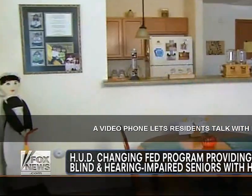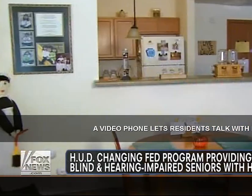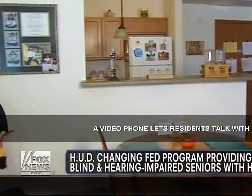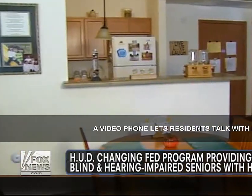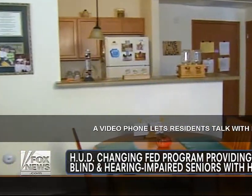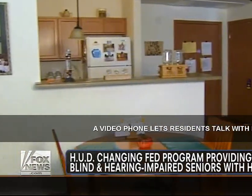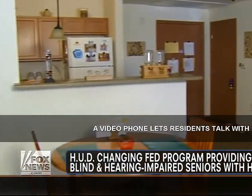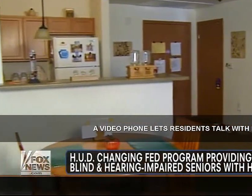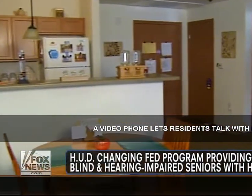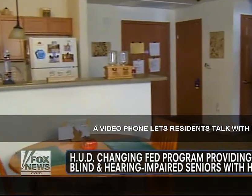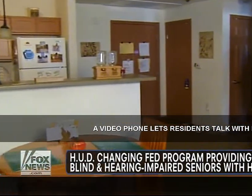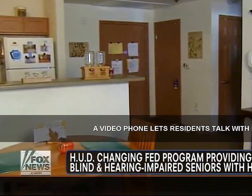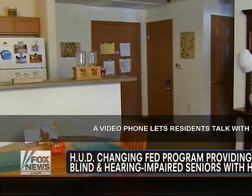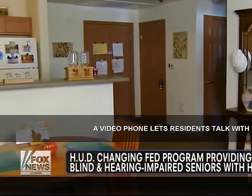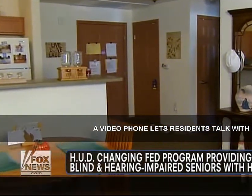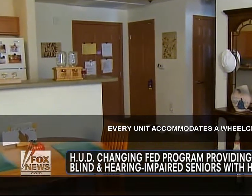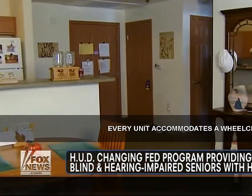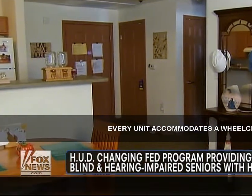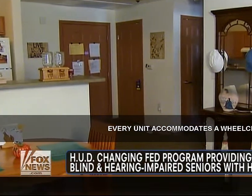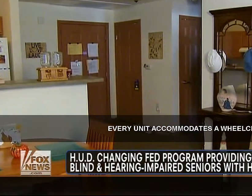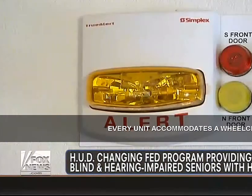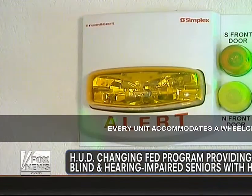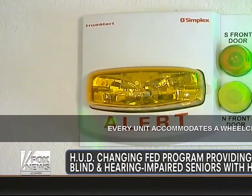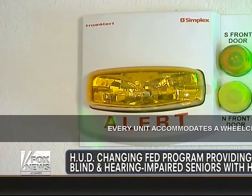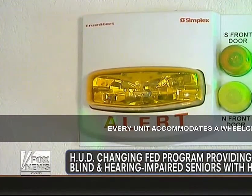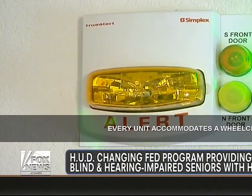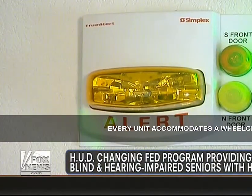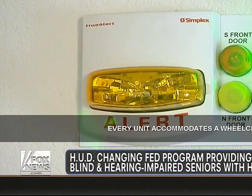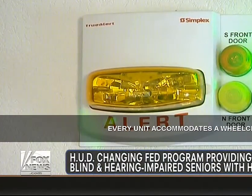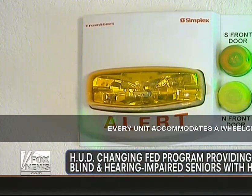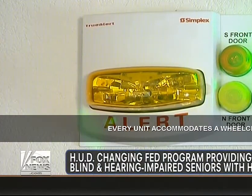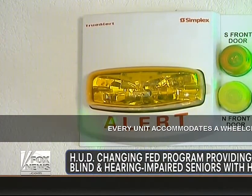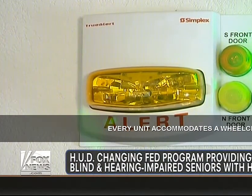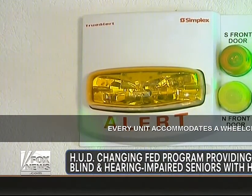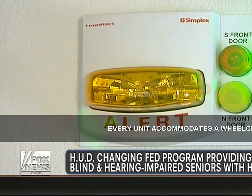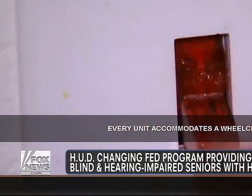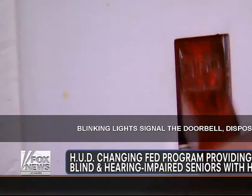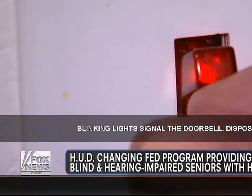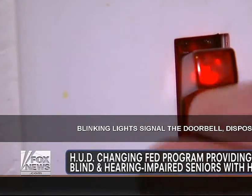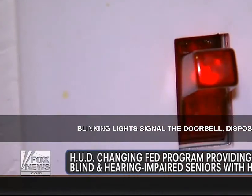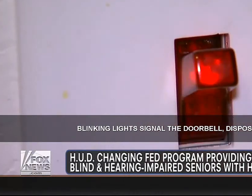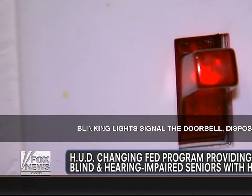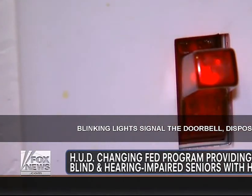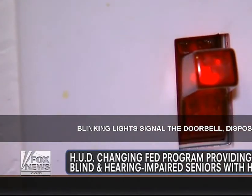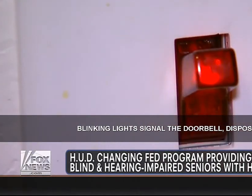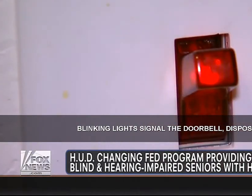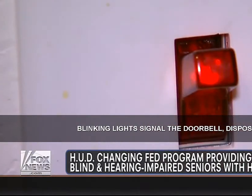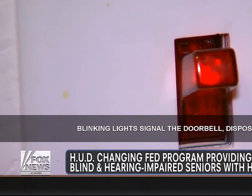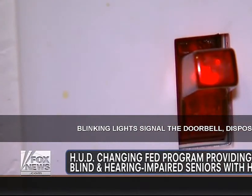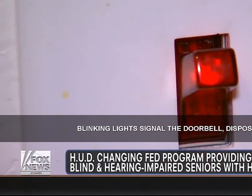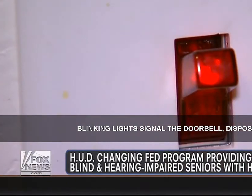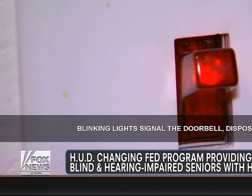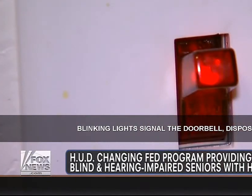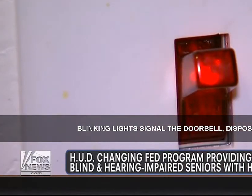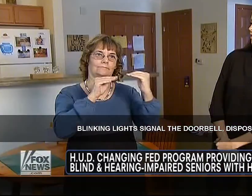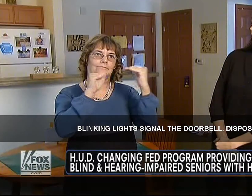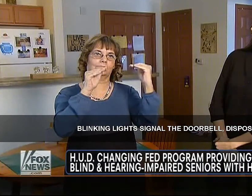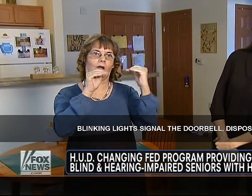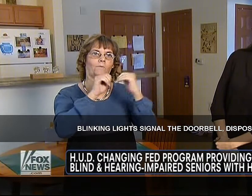Every unit accommodates a wheelchair. Blinking lights signal the doorbell, disposal, and fans. It's nice to have a life